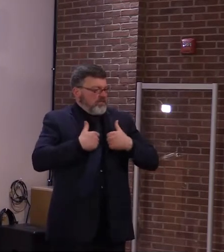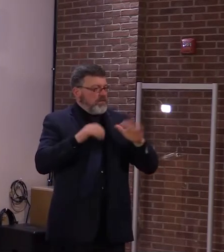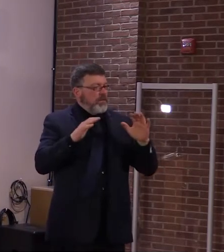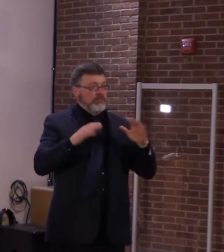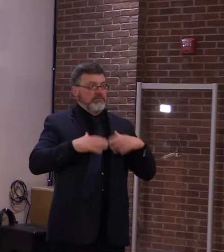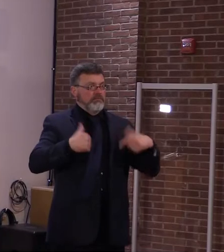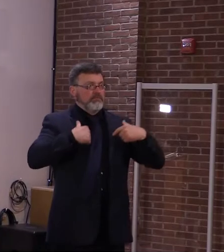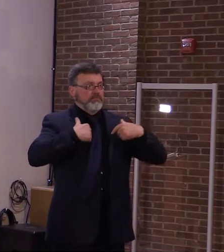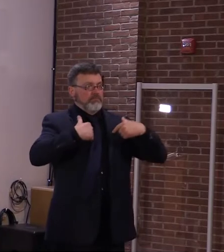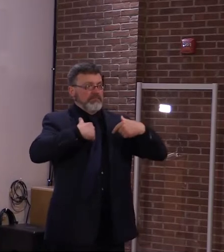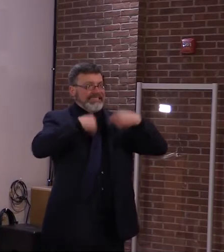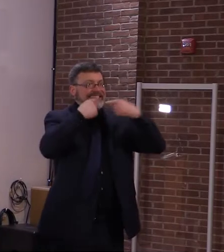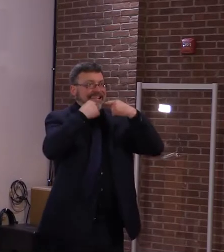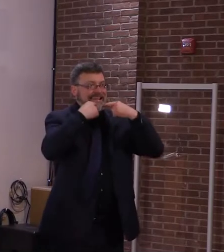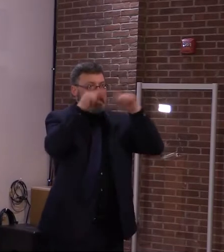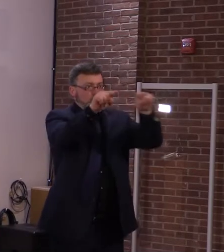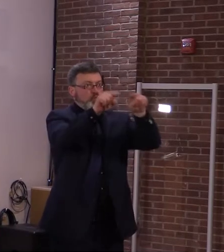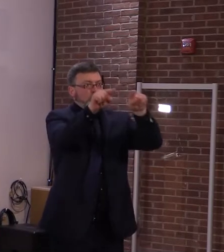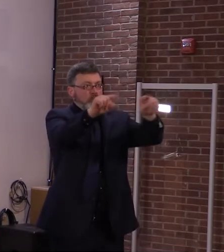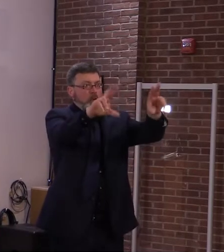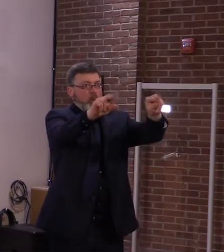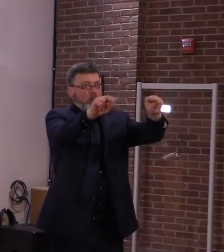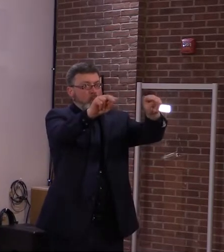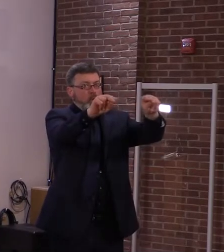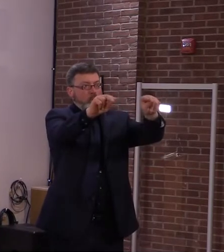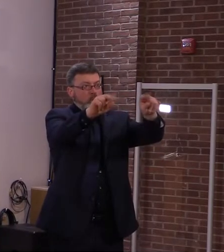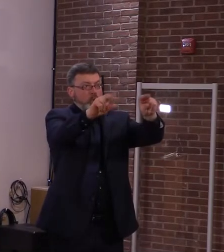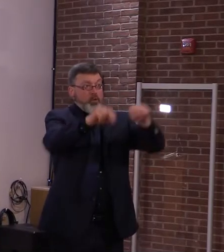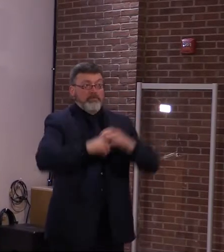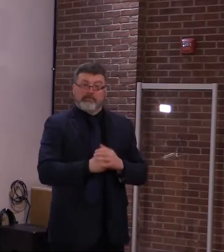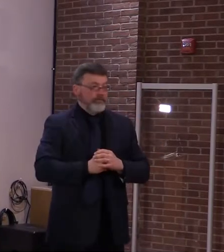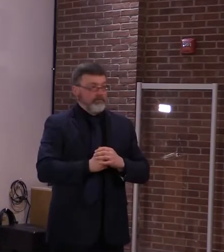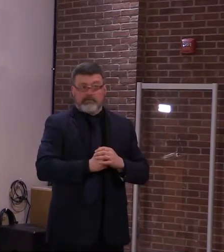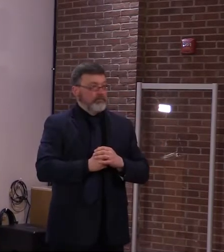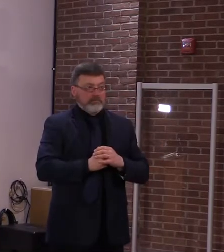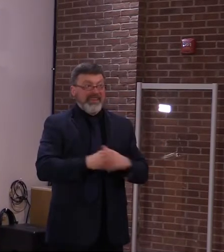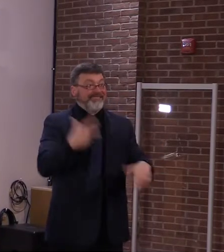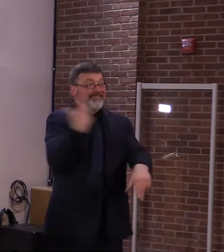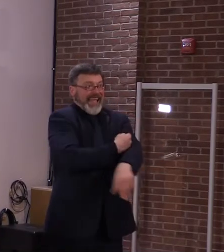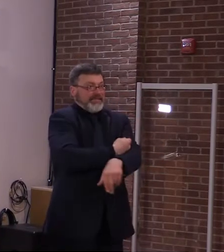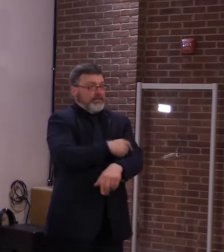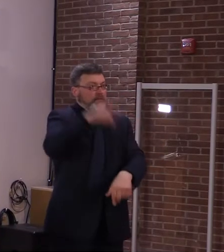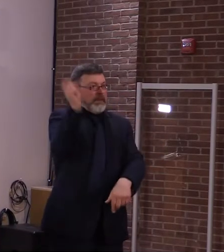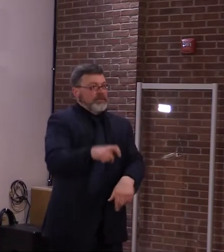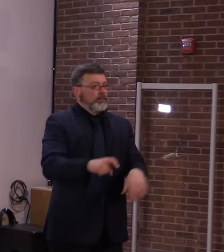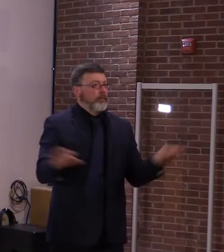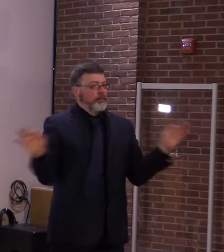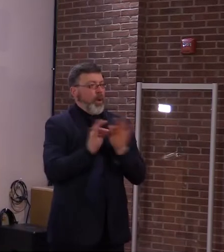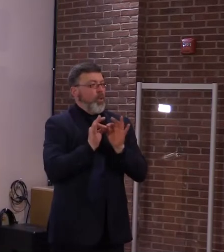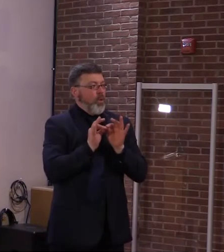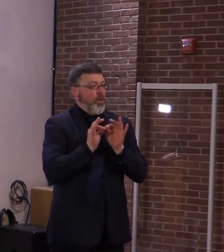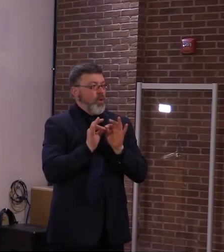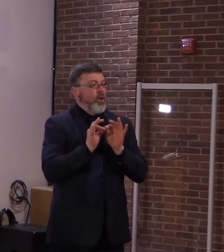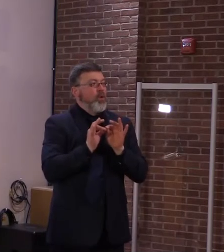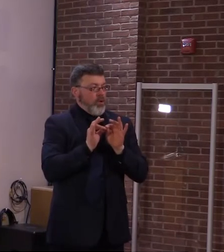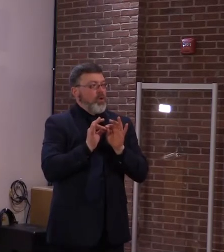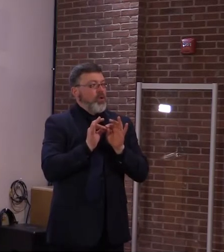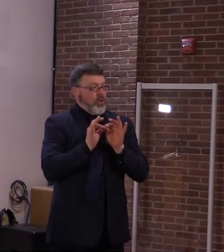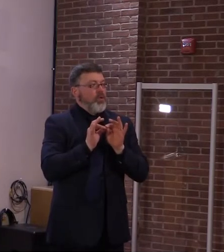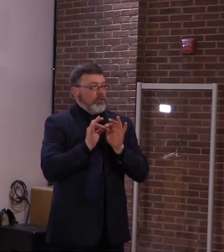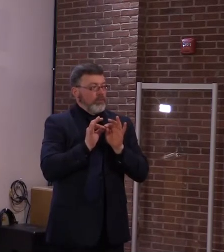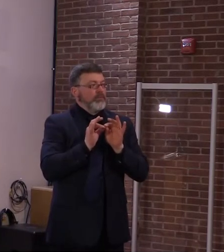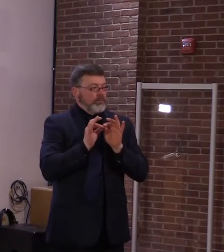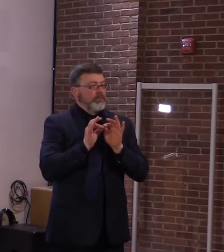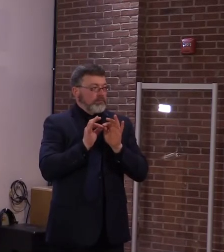with a person who tests positive occur very immediately, and then we allow them to have communication with us